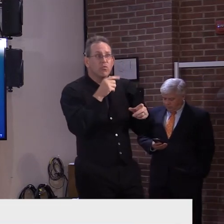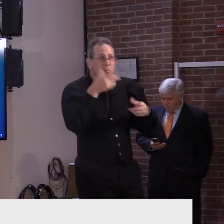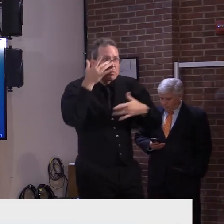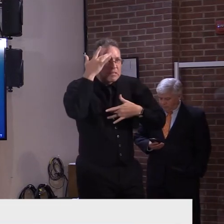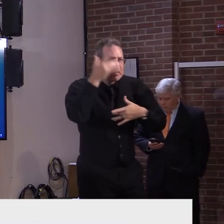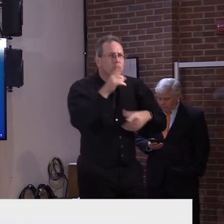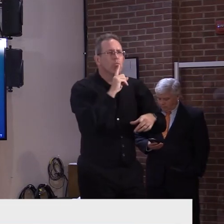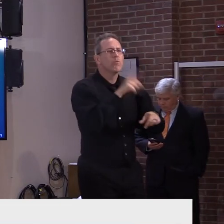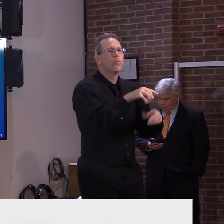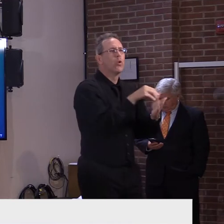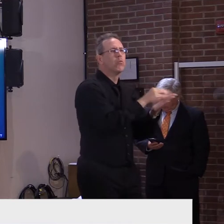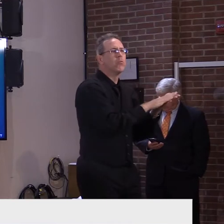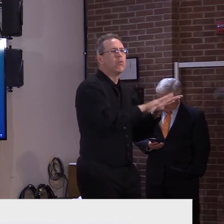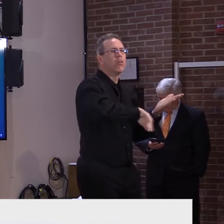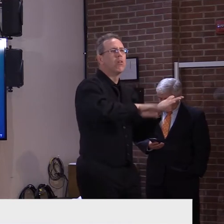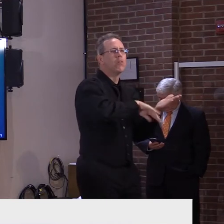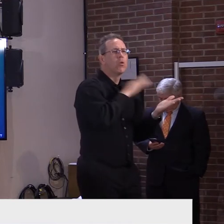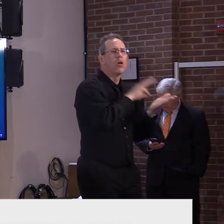available without that.